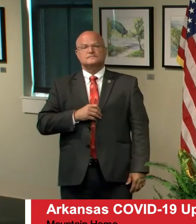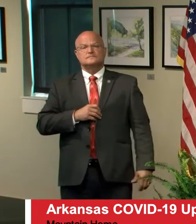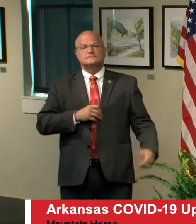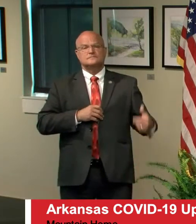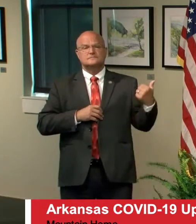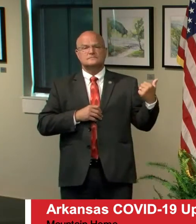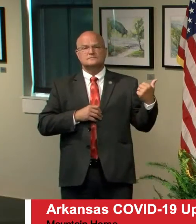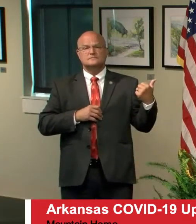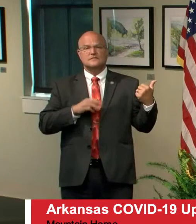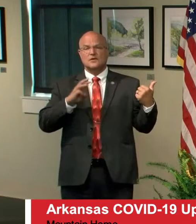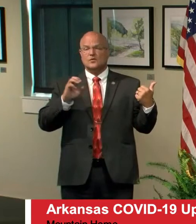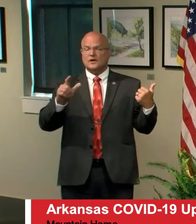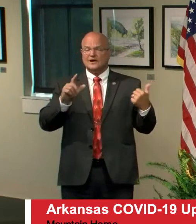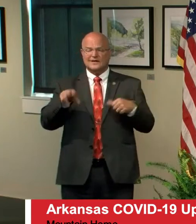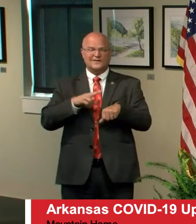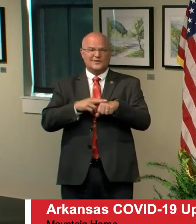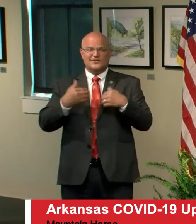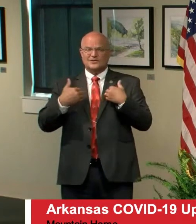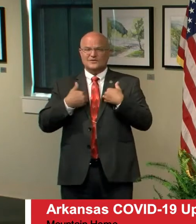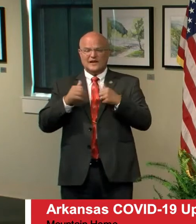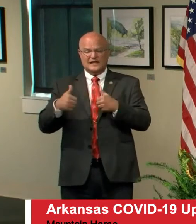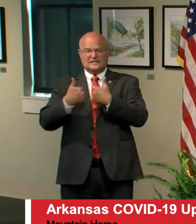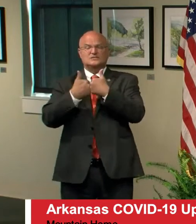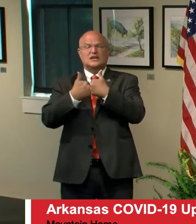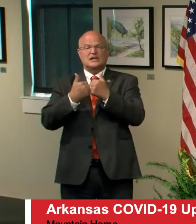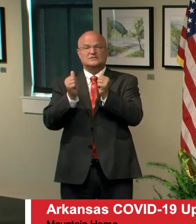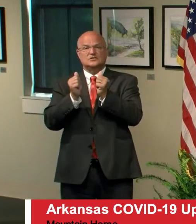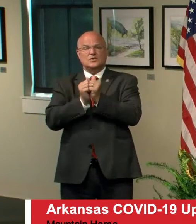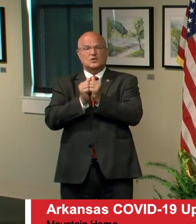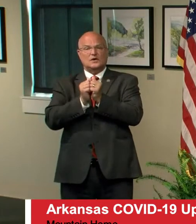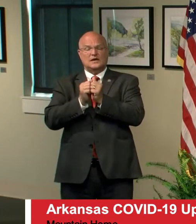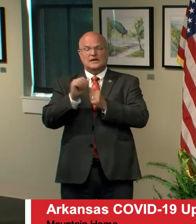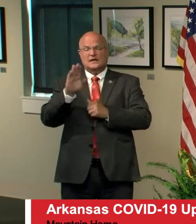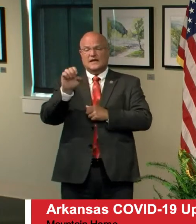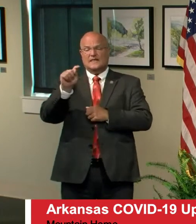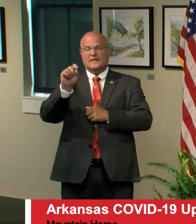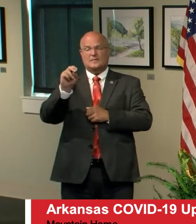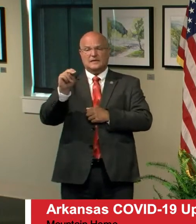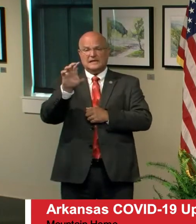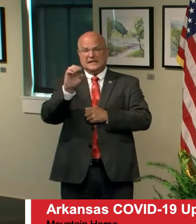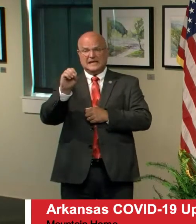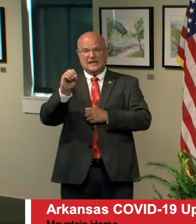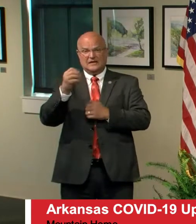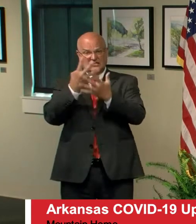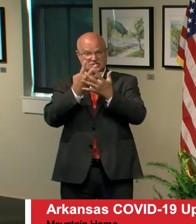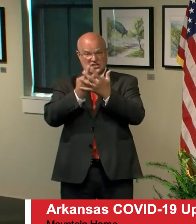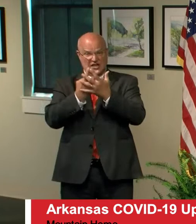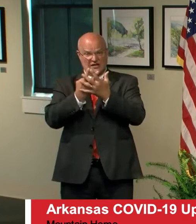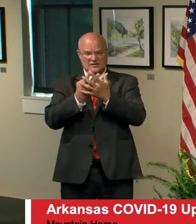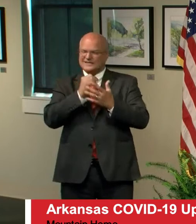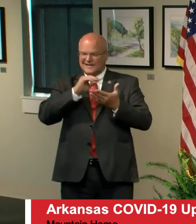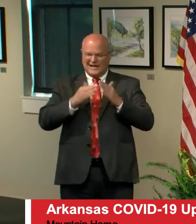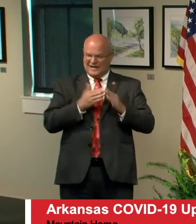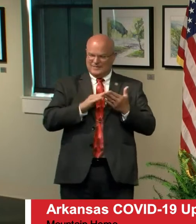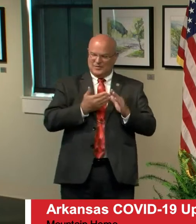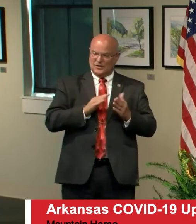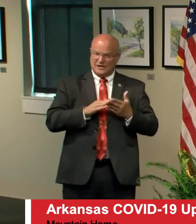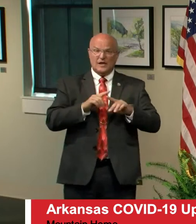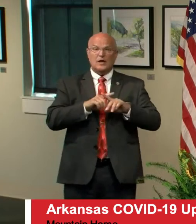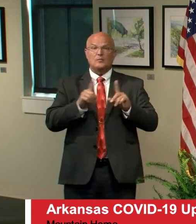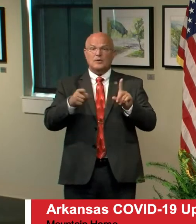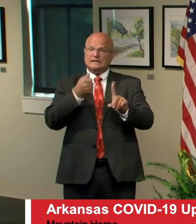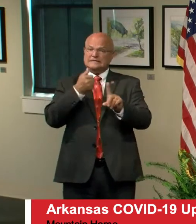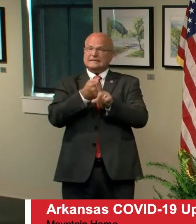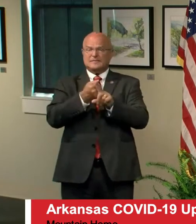Well, I mean, of course, you've had a challenge with the Benton County Jail. That's not community, but